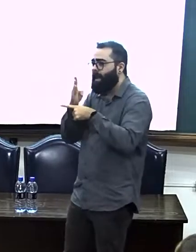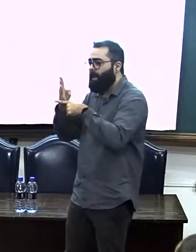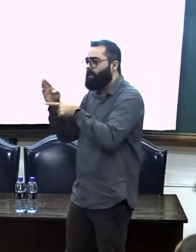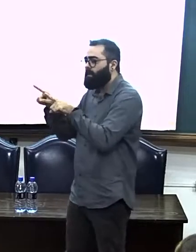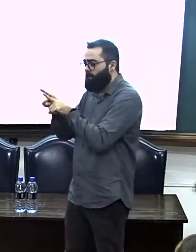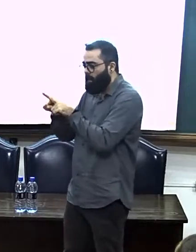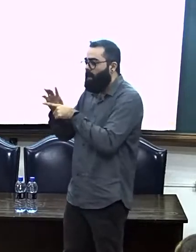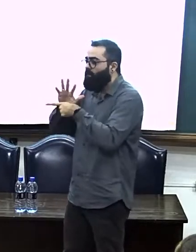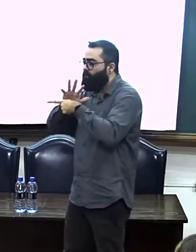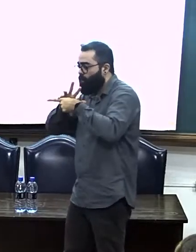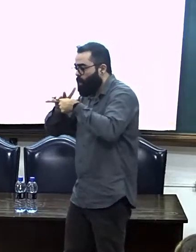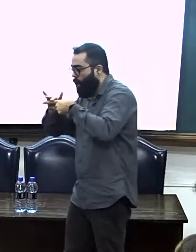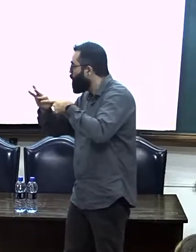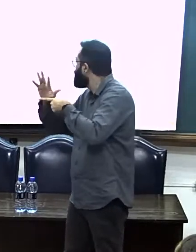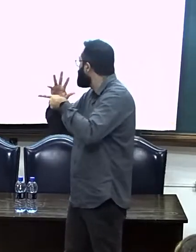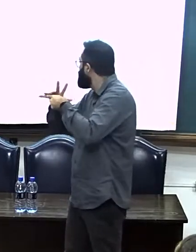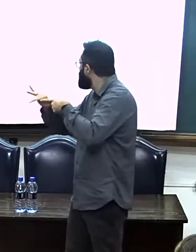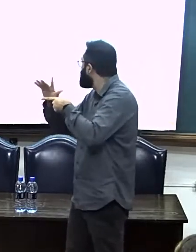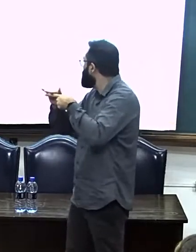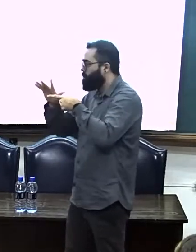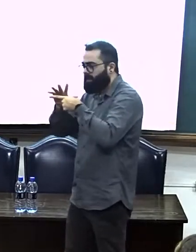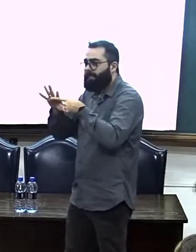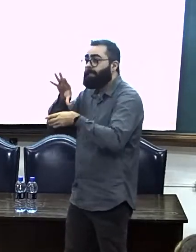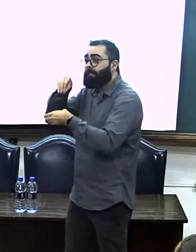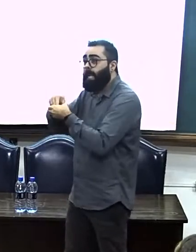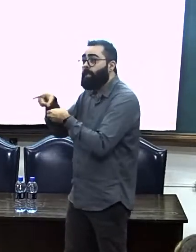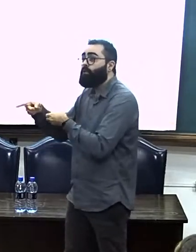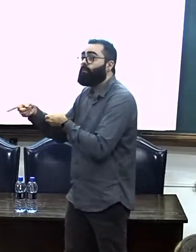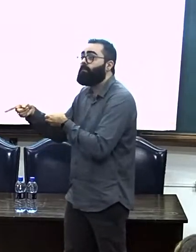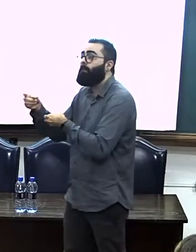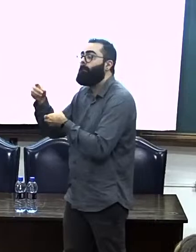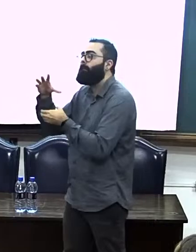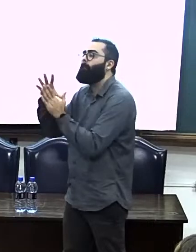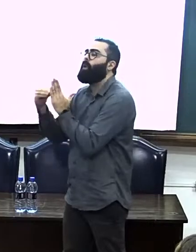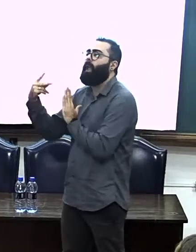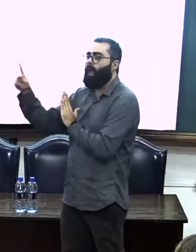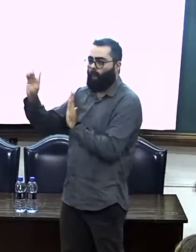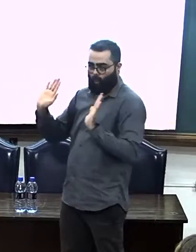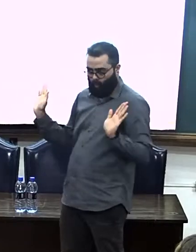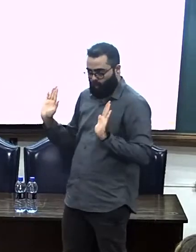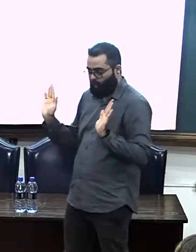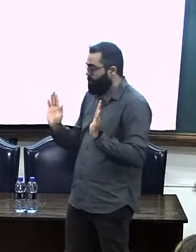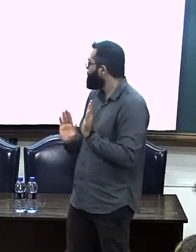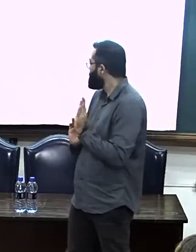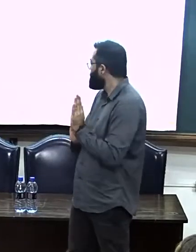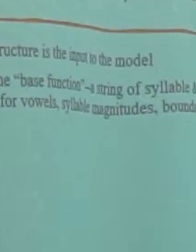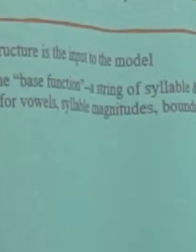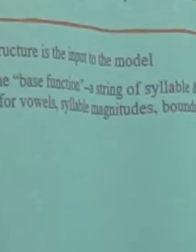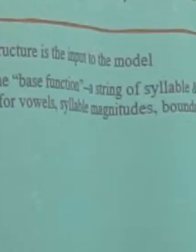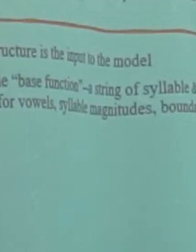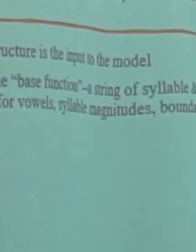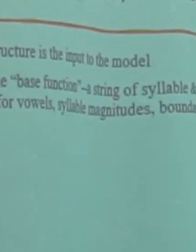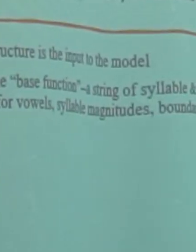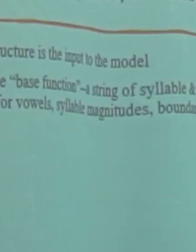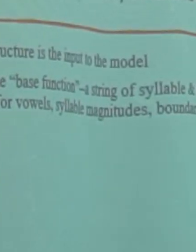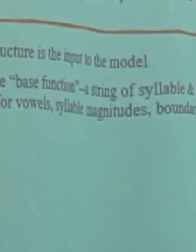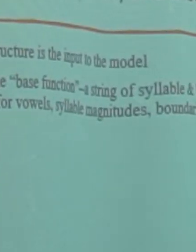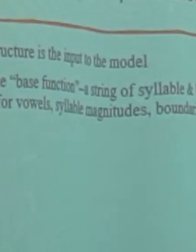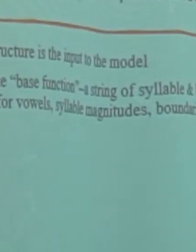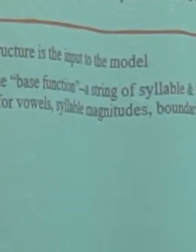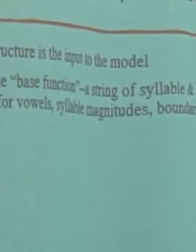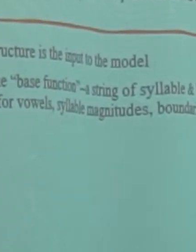the input to the model. The next is this is converted.